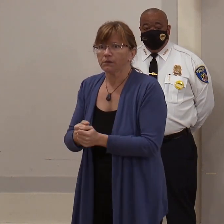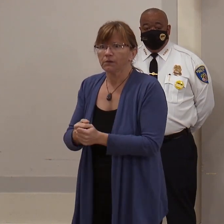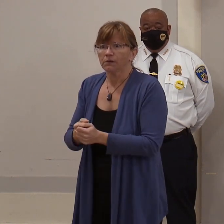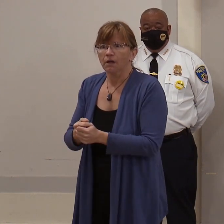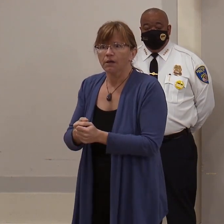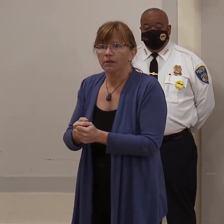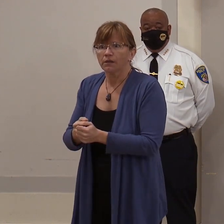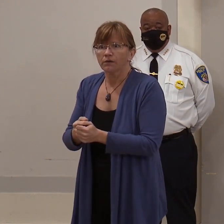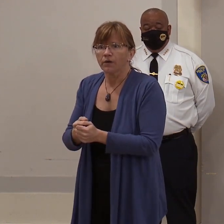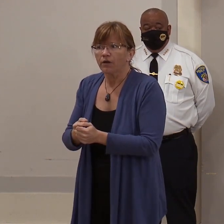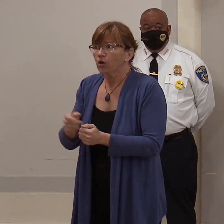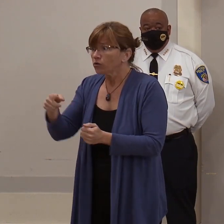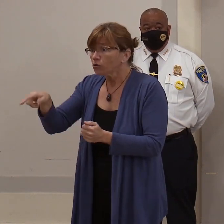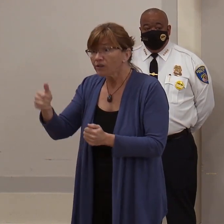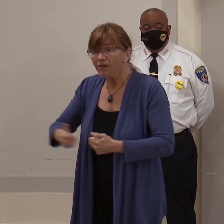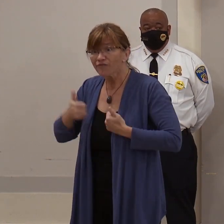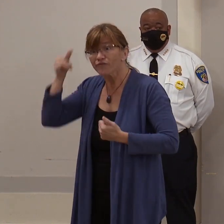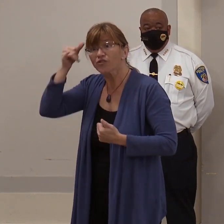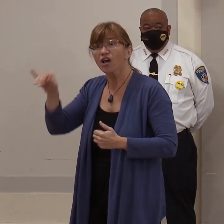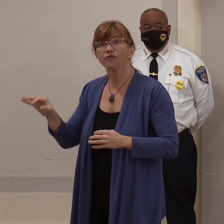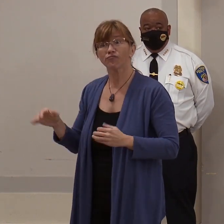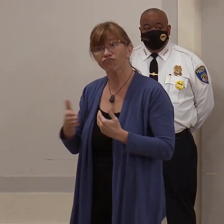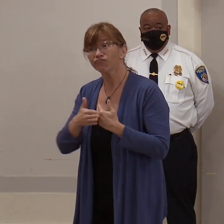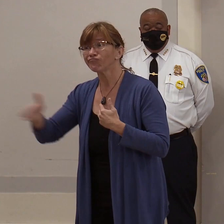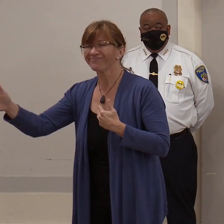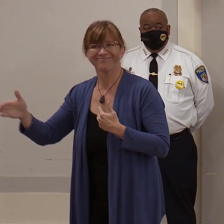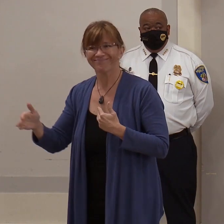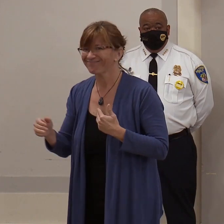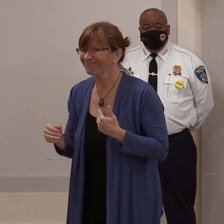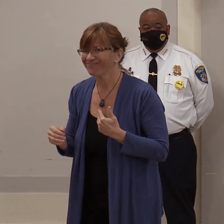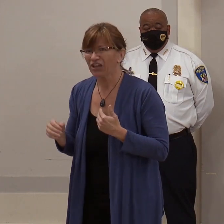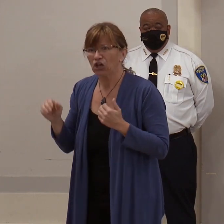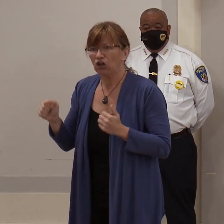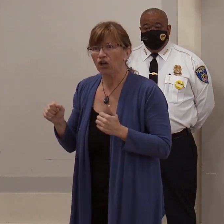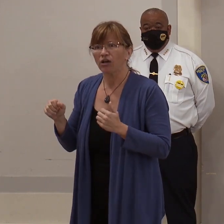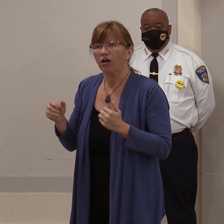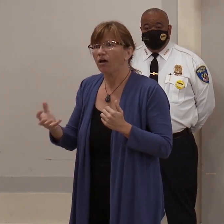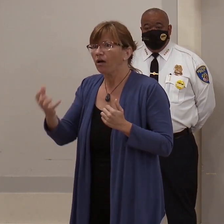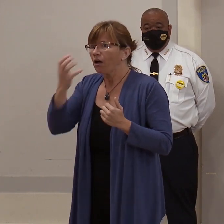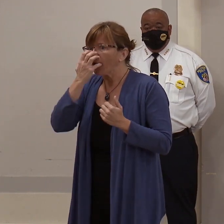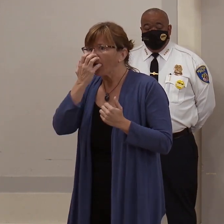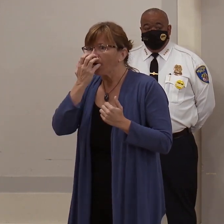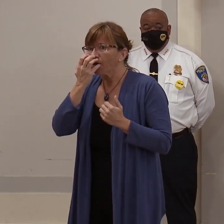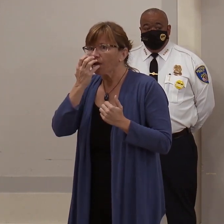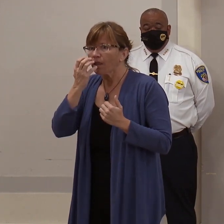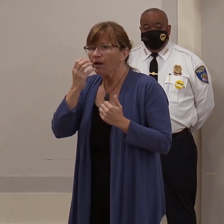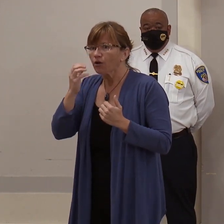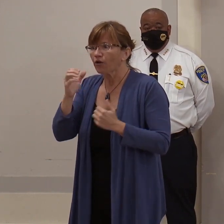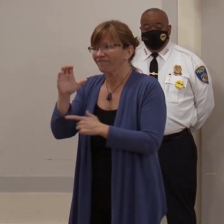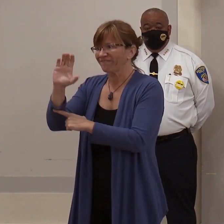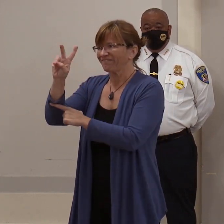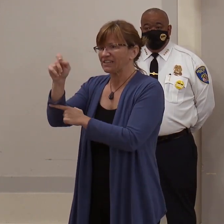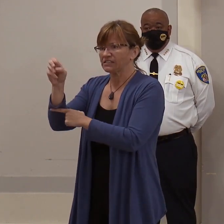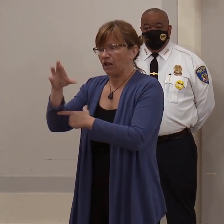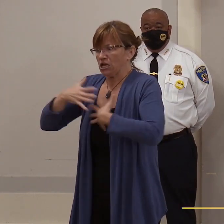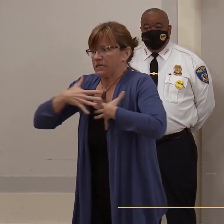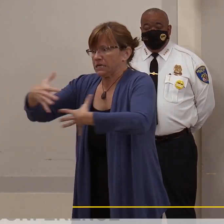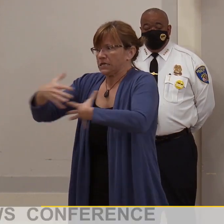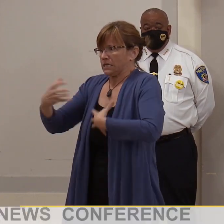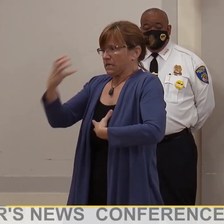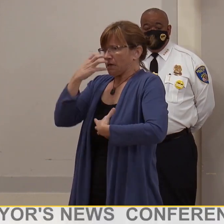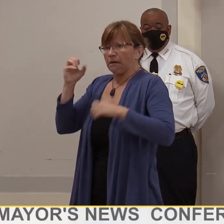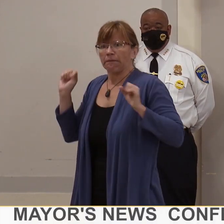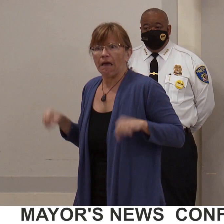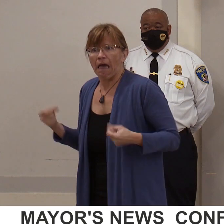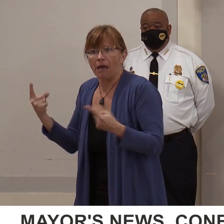your grandfather. This is not COVID as we knew it in the beginning. Young people get sick too. I've heard it from